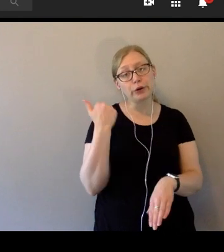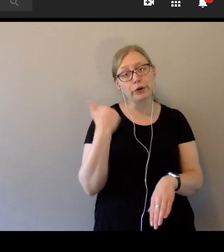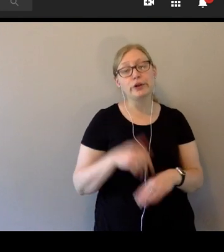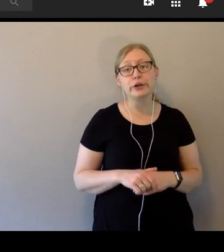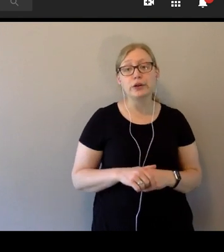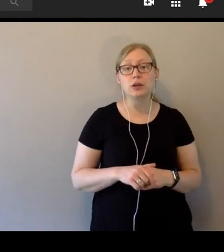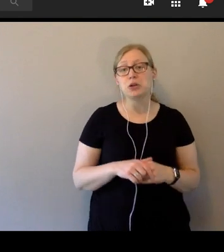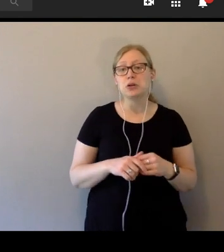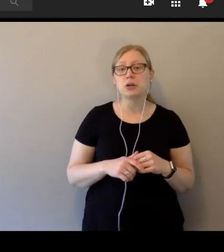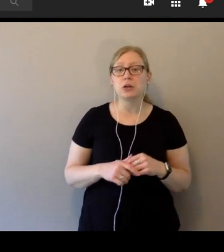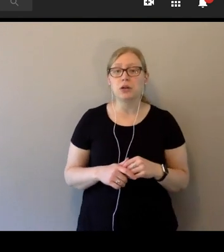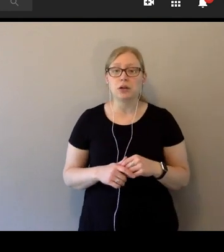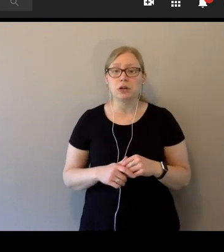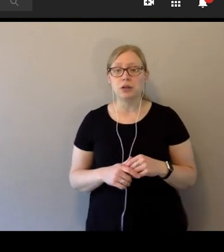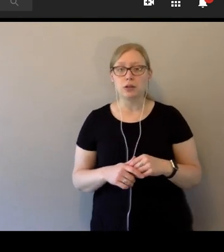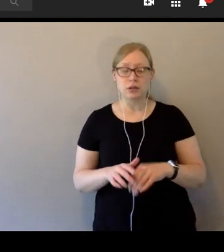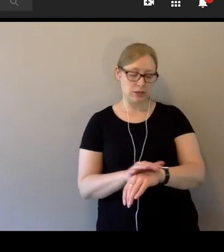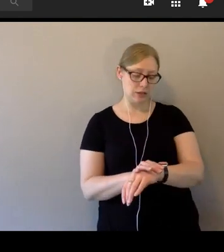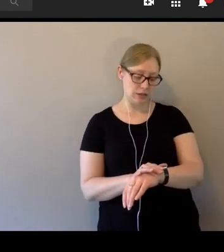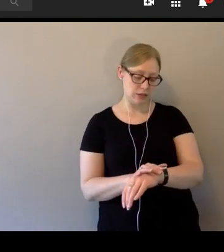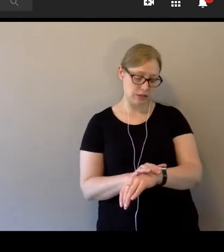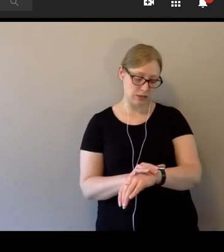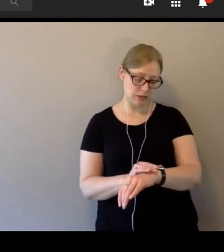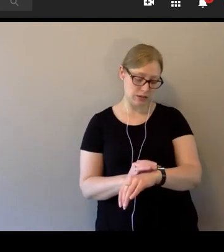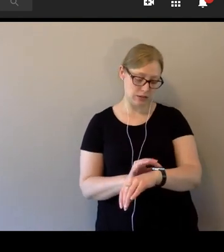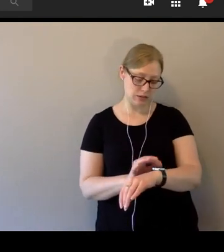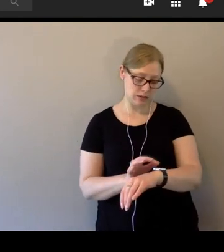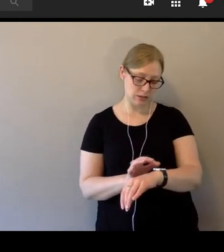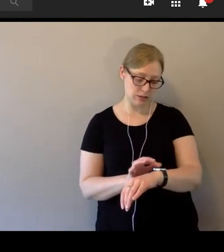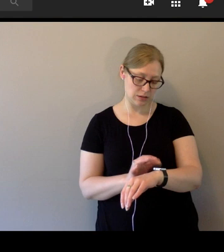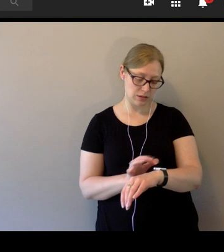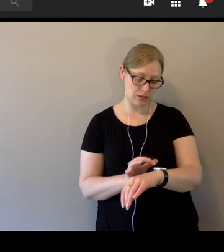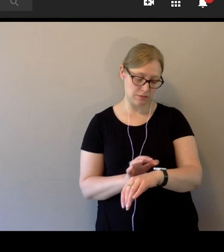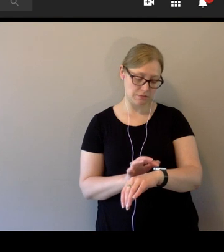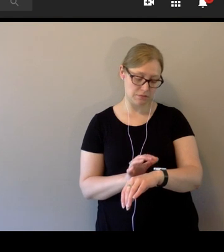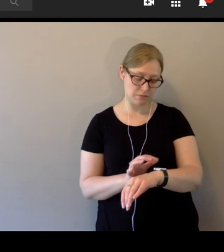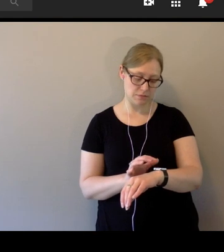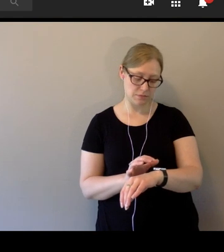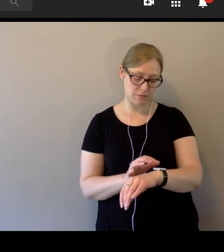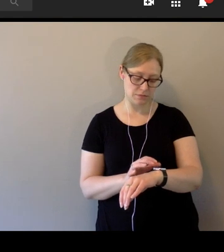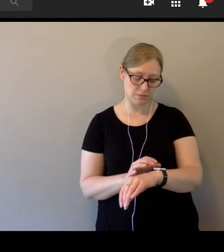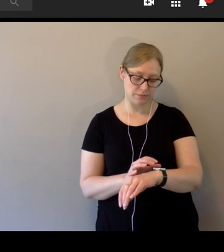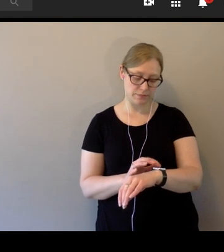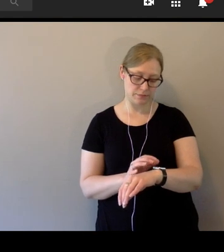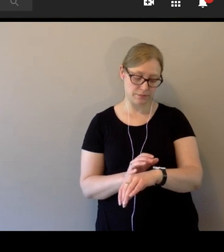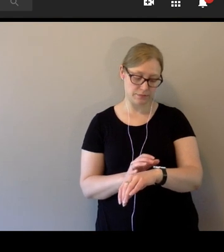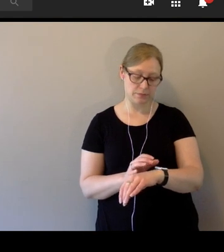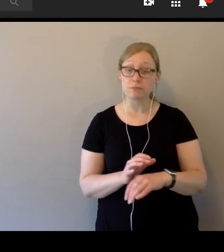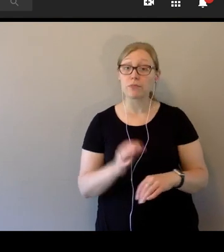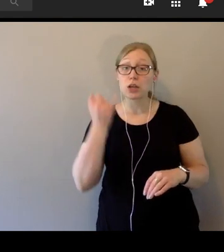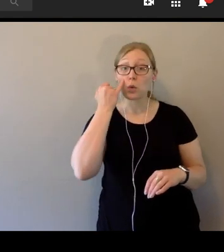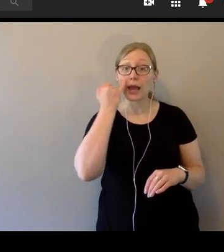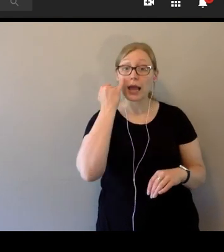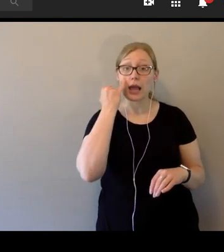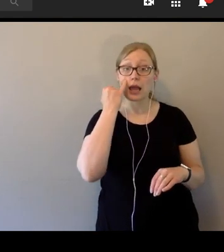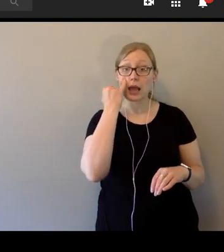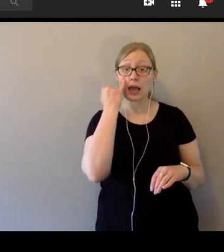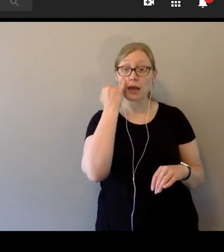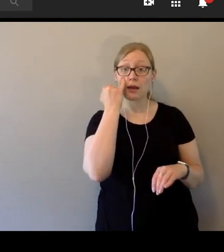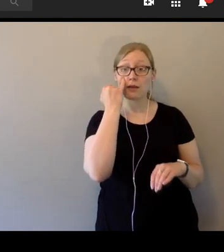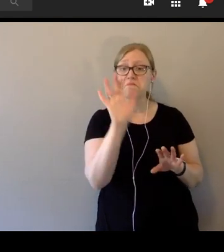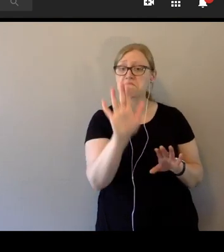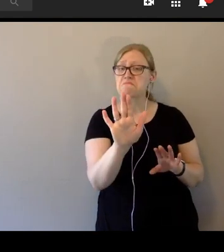say it that way. We'll be kind to Mr. Benson. So if I looked at this, And notice it didn't, having a bad